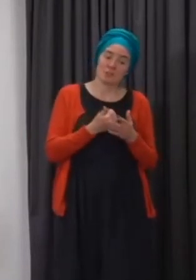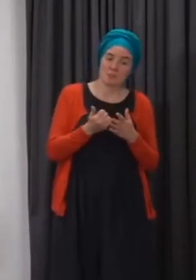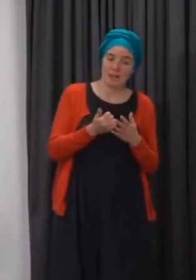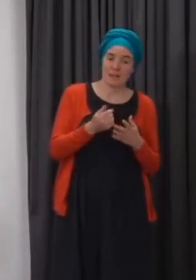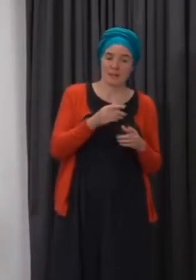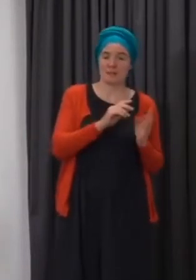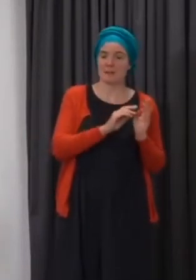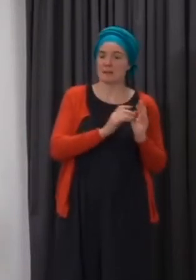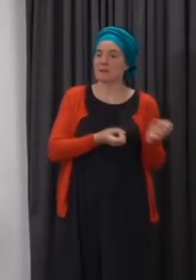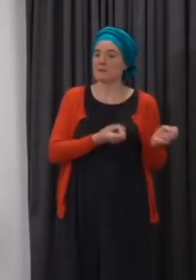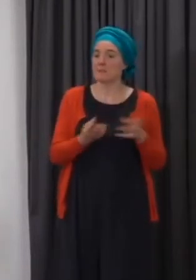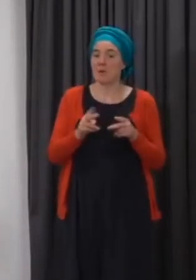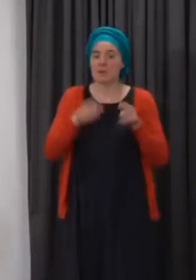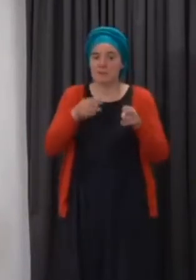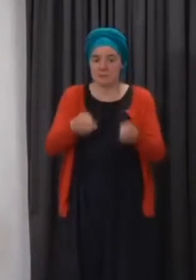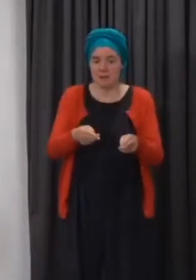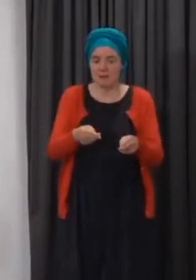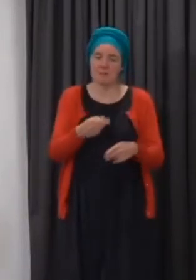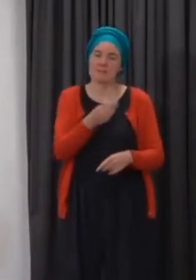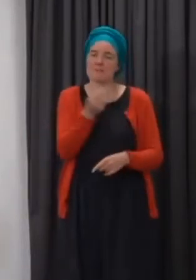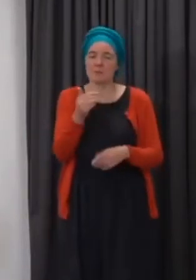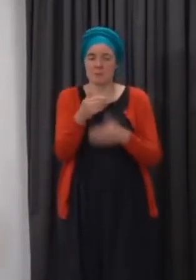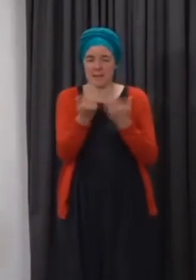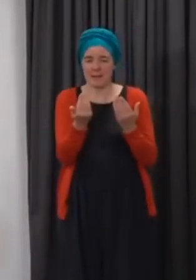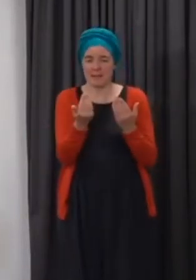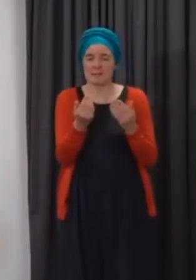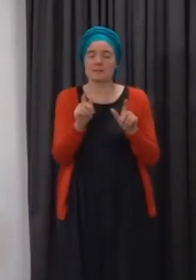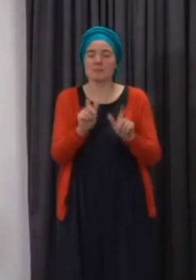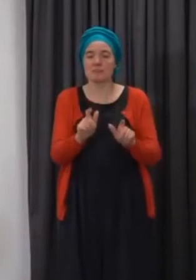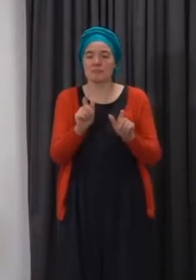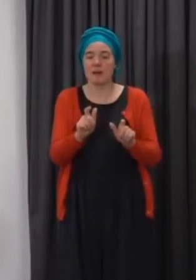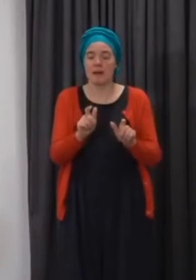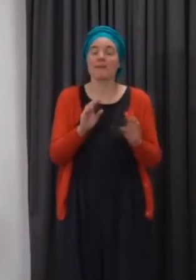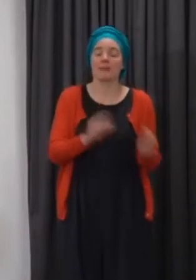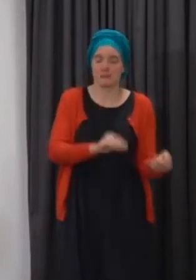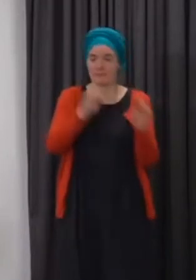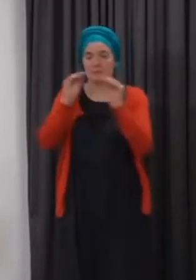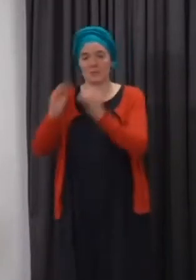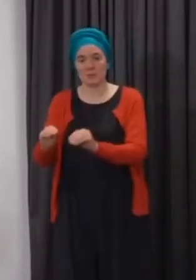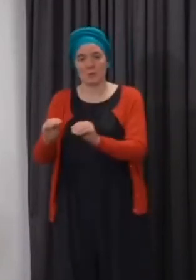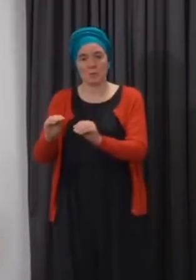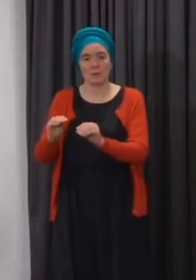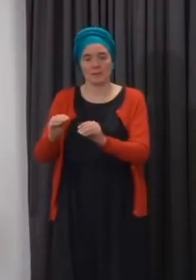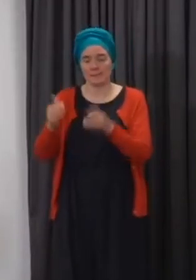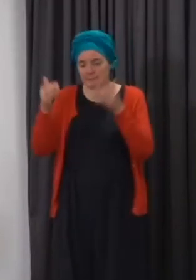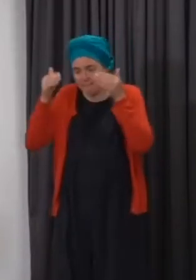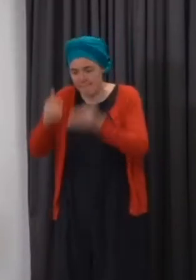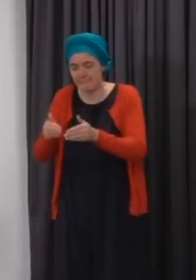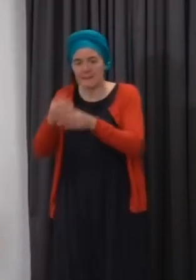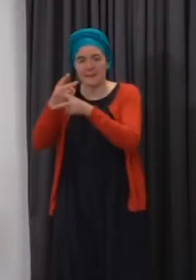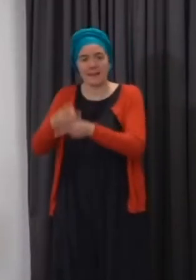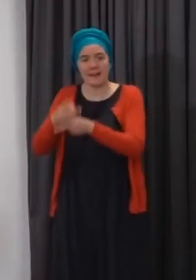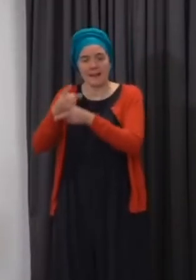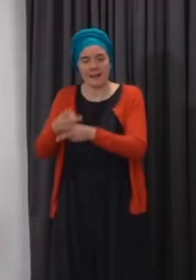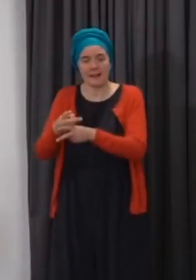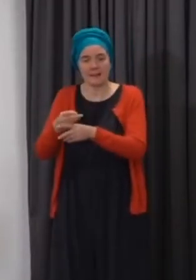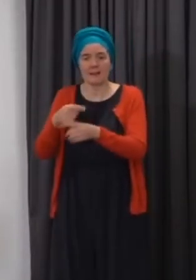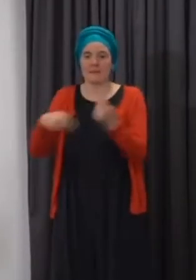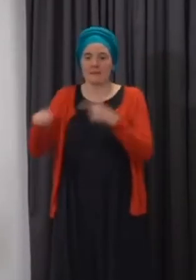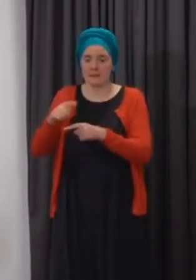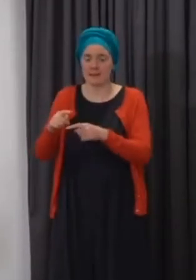treatment. 3/4 of people in critical care are mechanically ventilated within the first 24